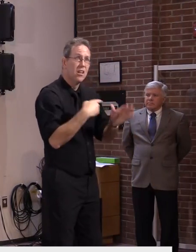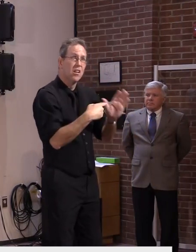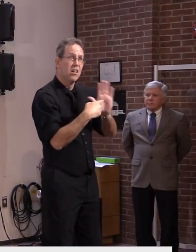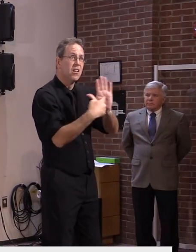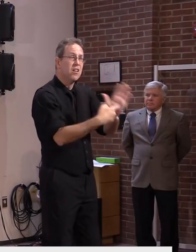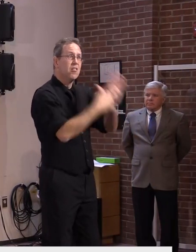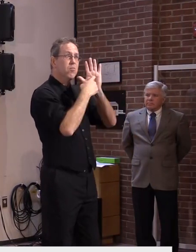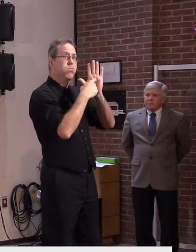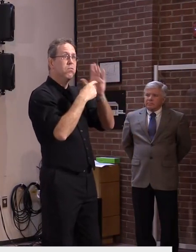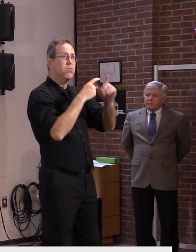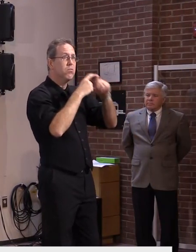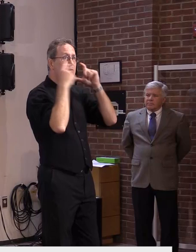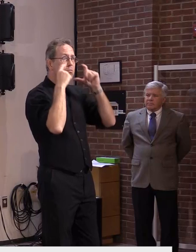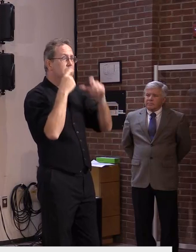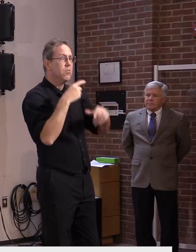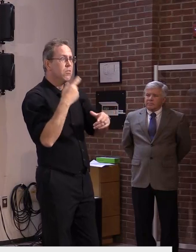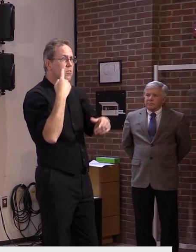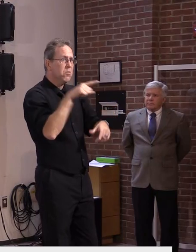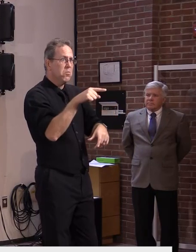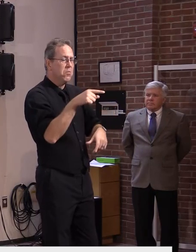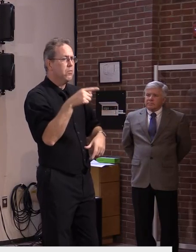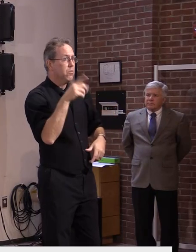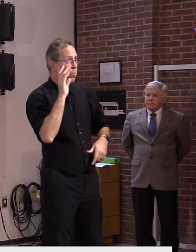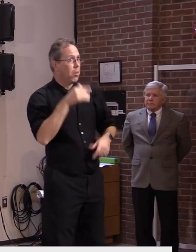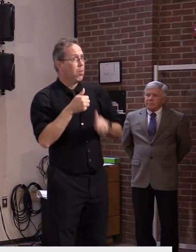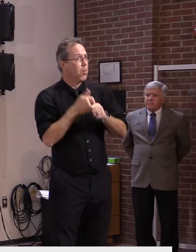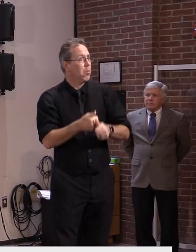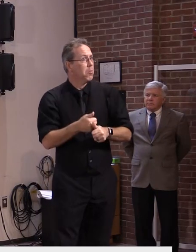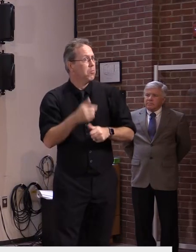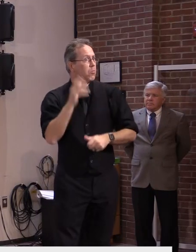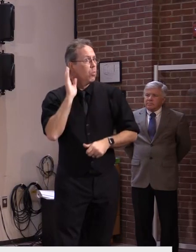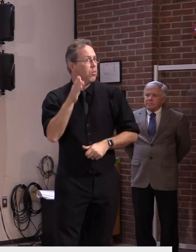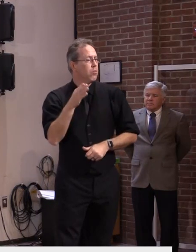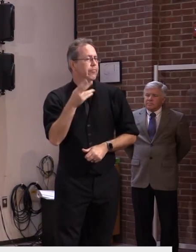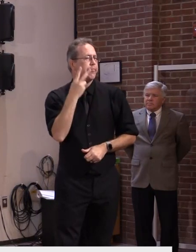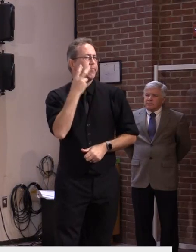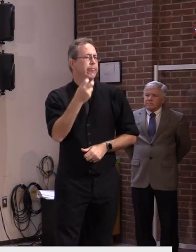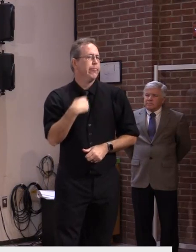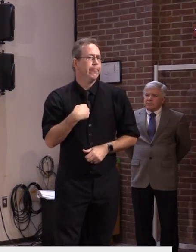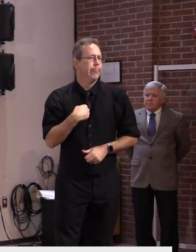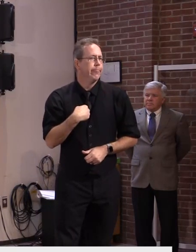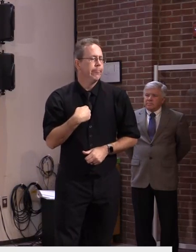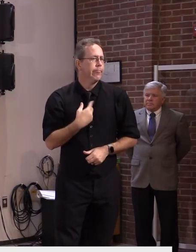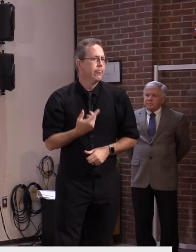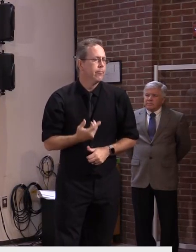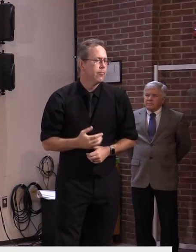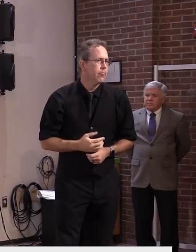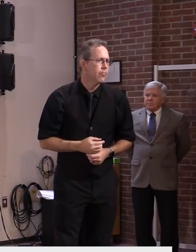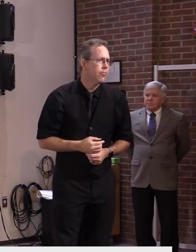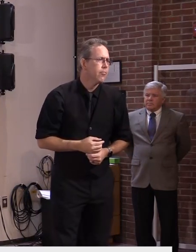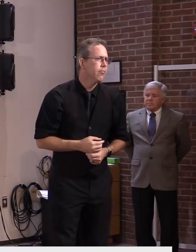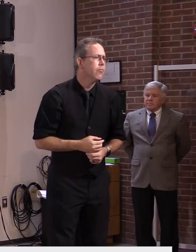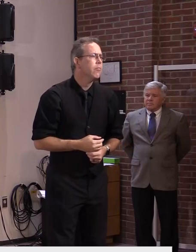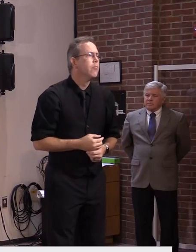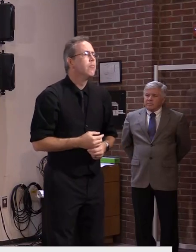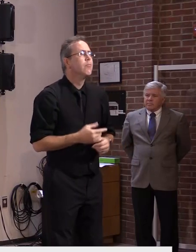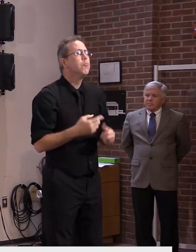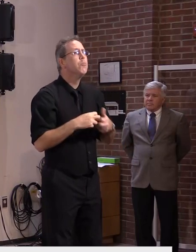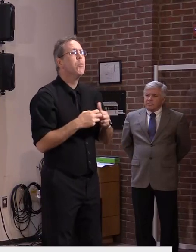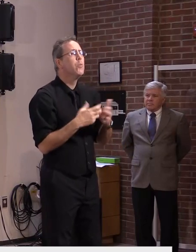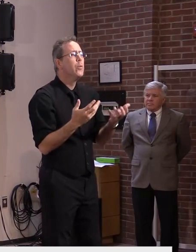mask. The enforcement is the challenge. Compliance is the